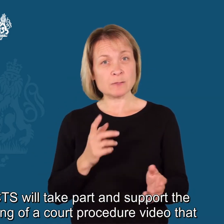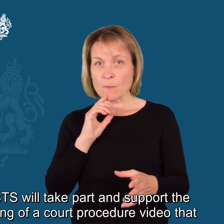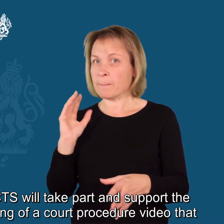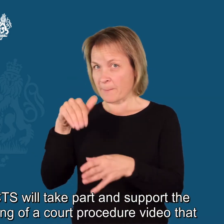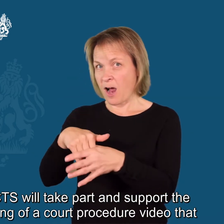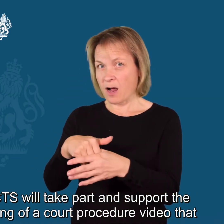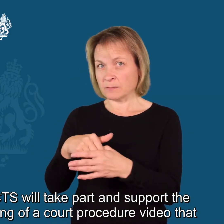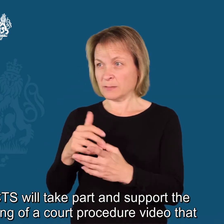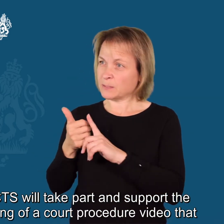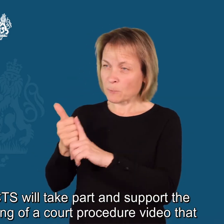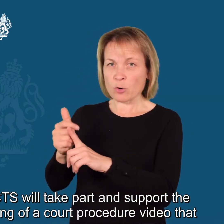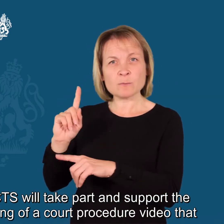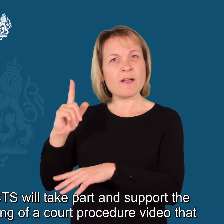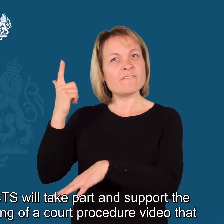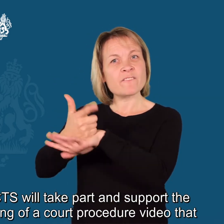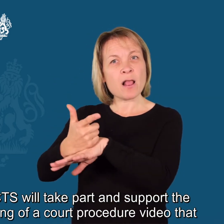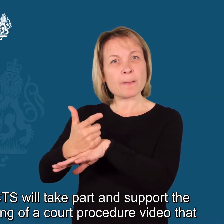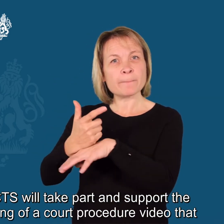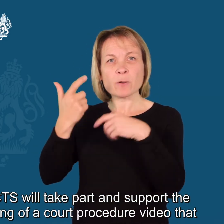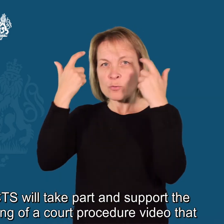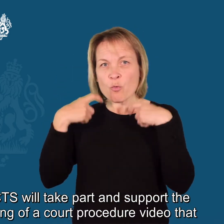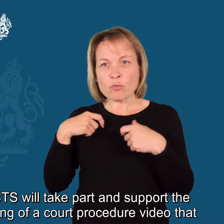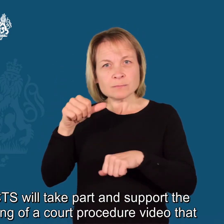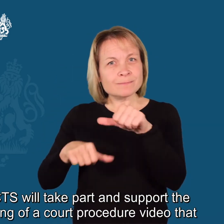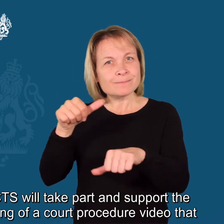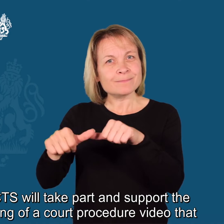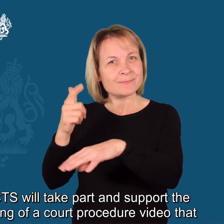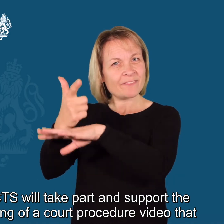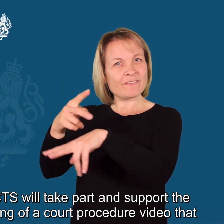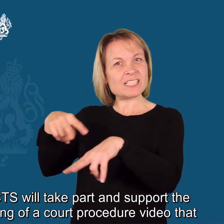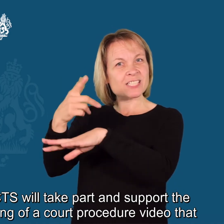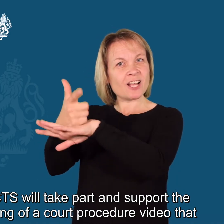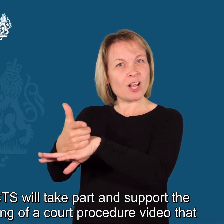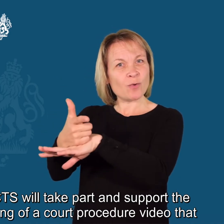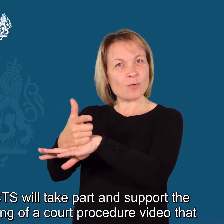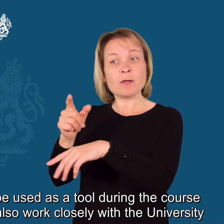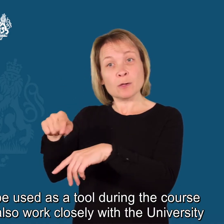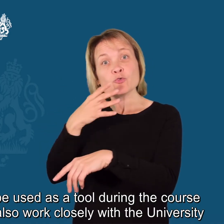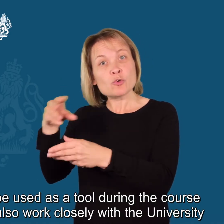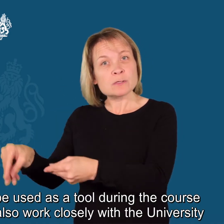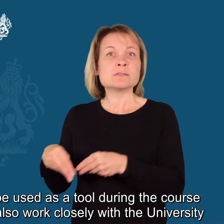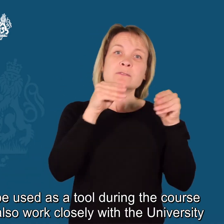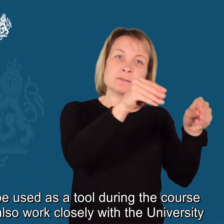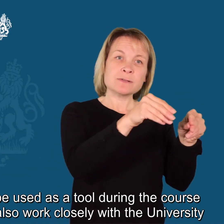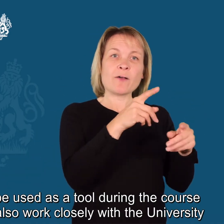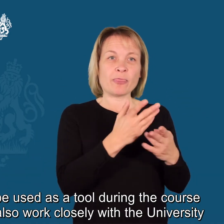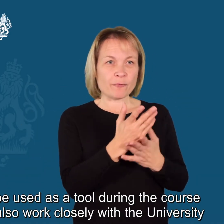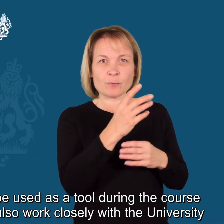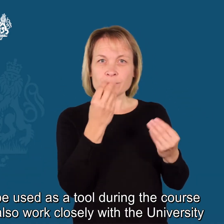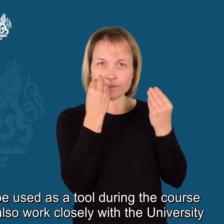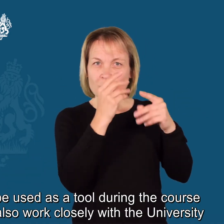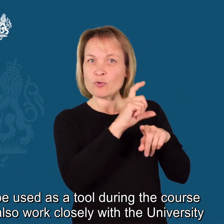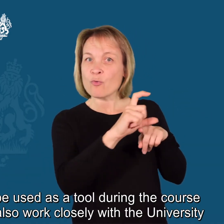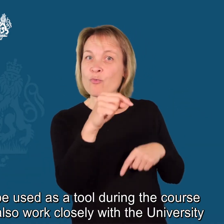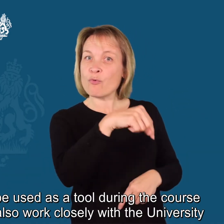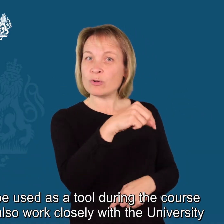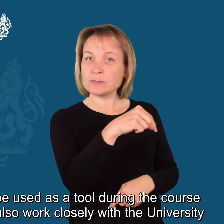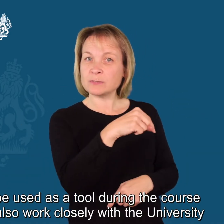SCTS will take part and support the filming of a court procedure video that will be used as a tool during the course, and also